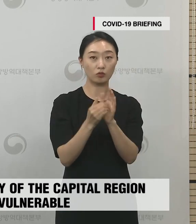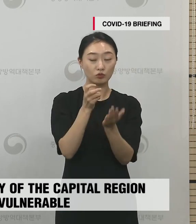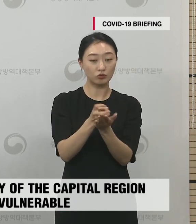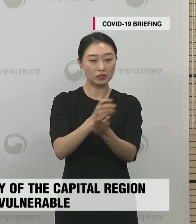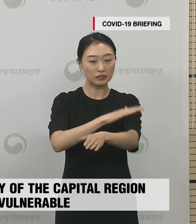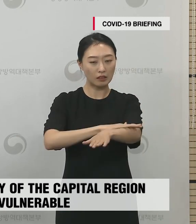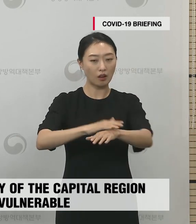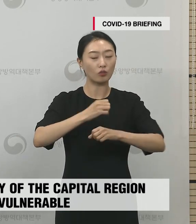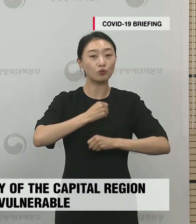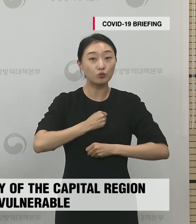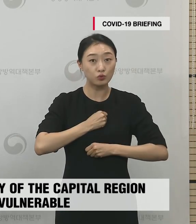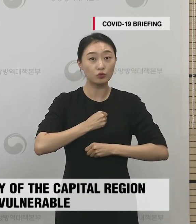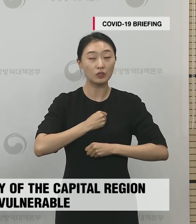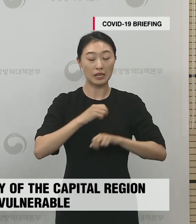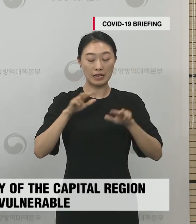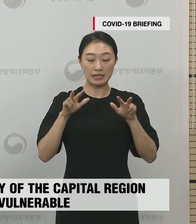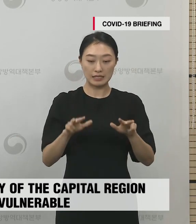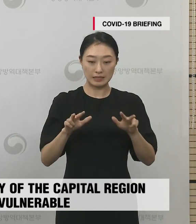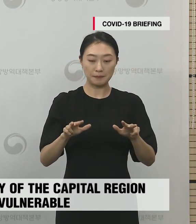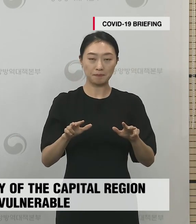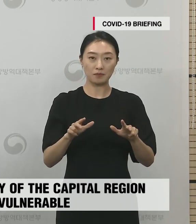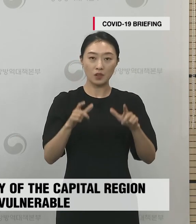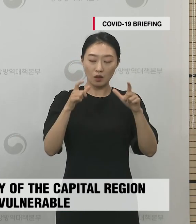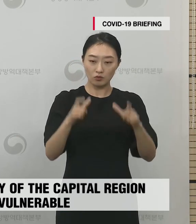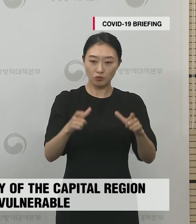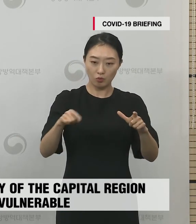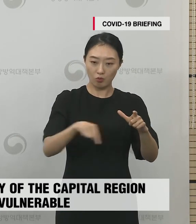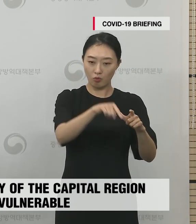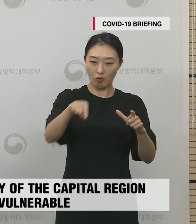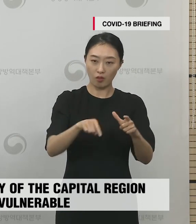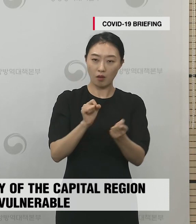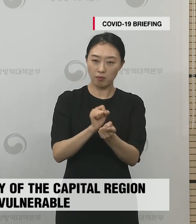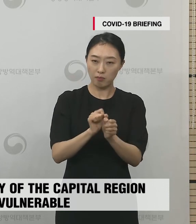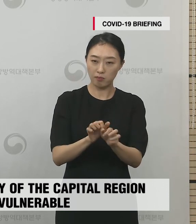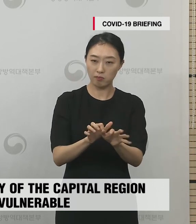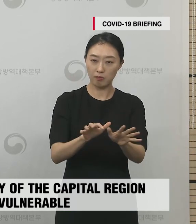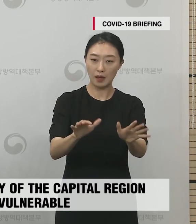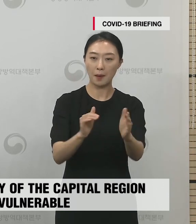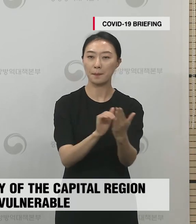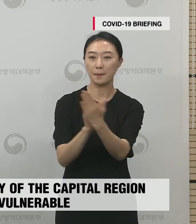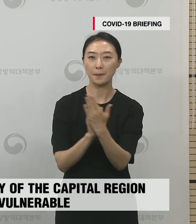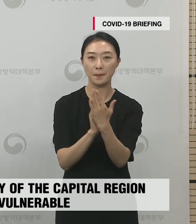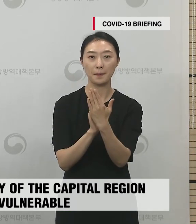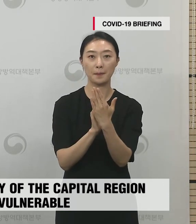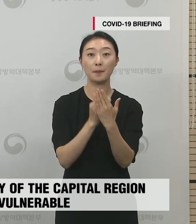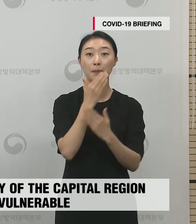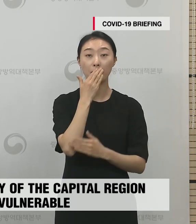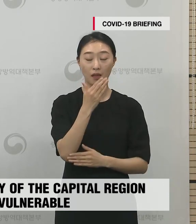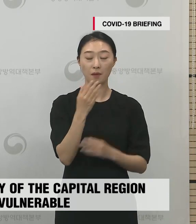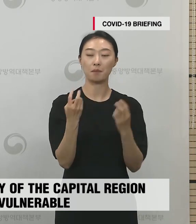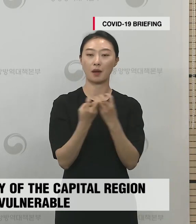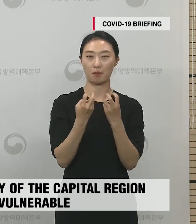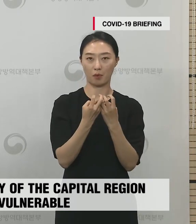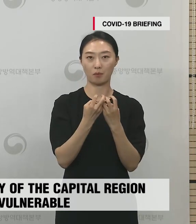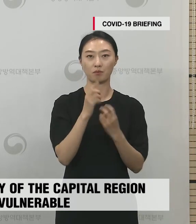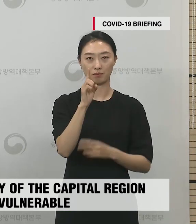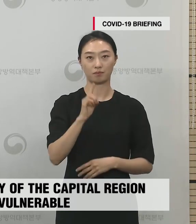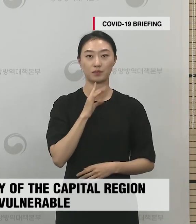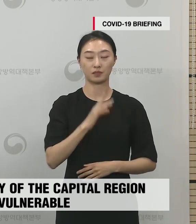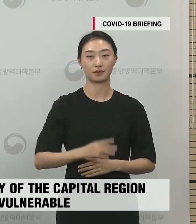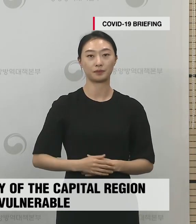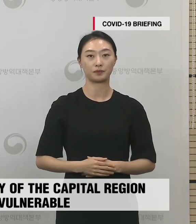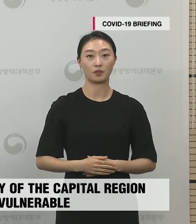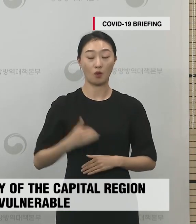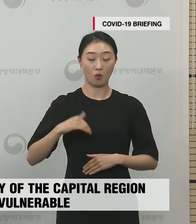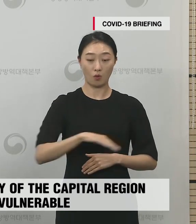disinfection, keeping distance, and washing of your hands. So these efforts will help us to curb the further